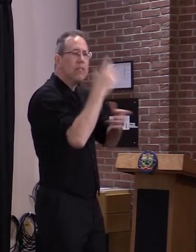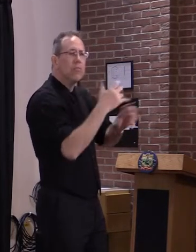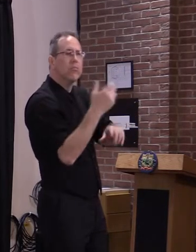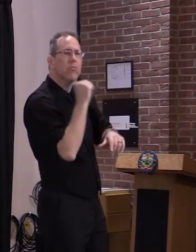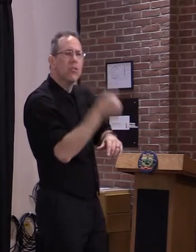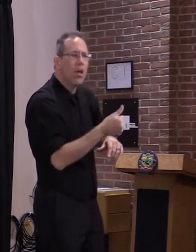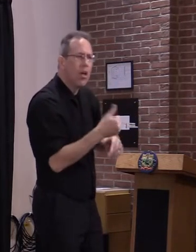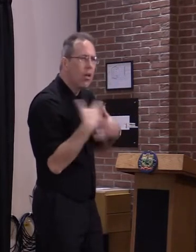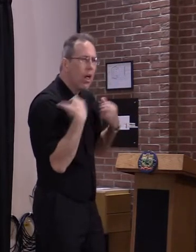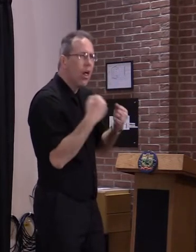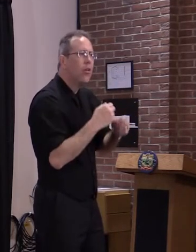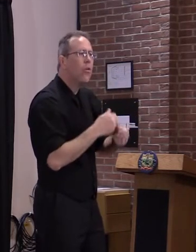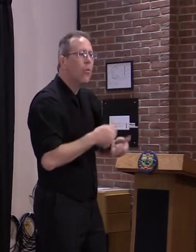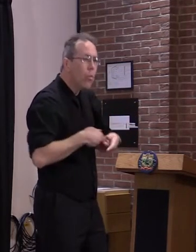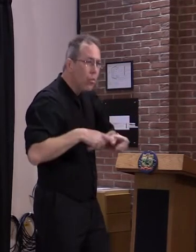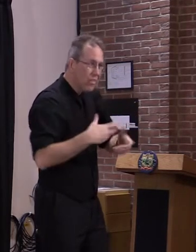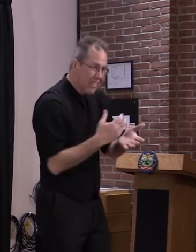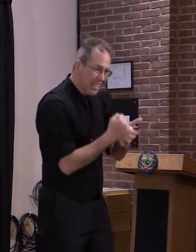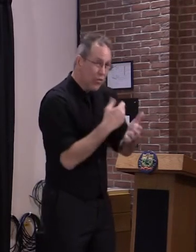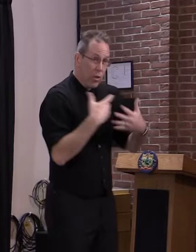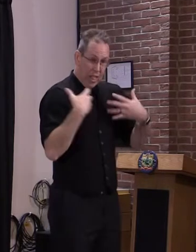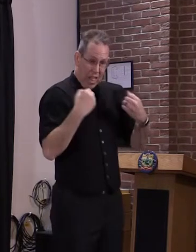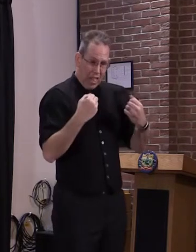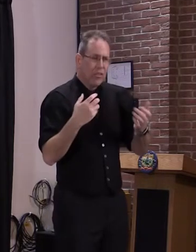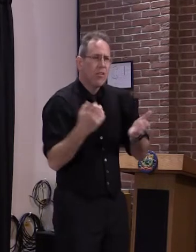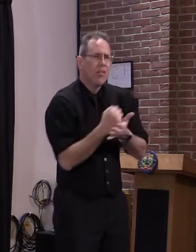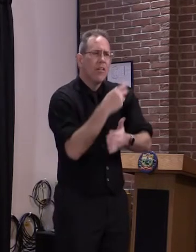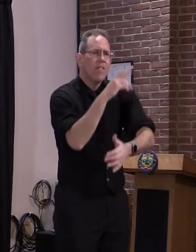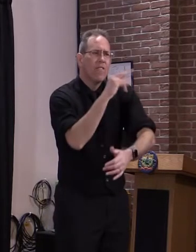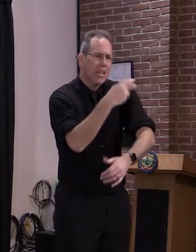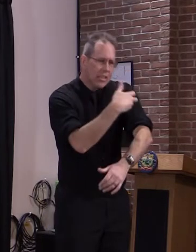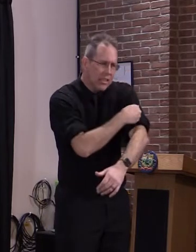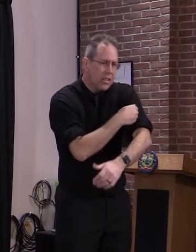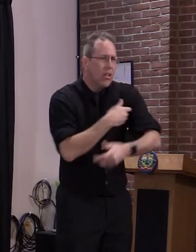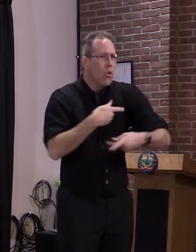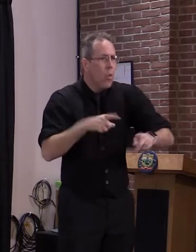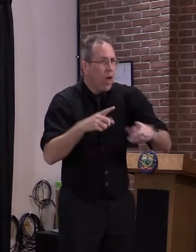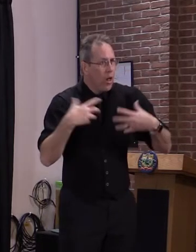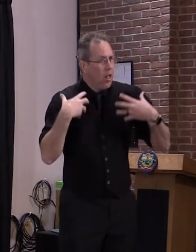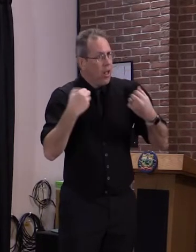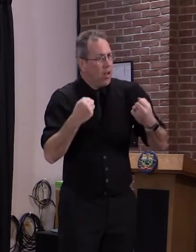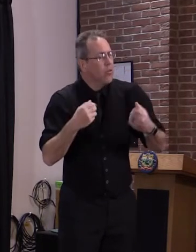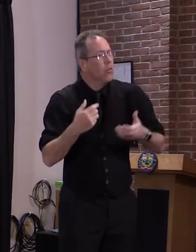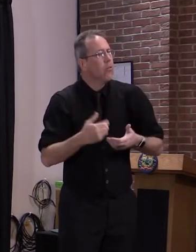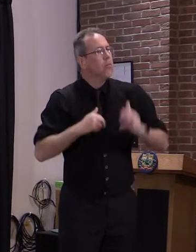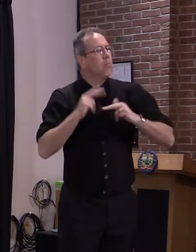the Florida governor and Surgeon General of that state basically announced was